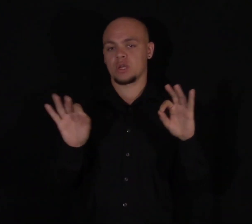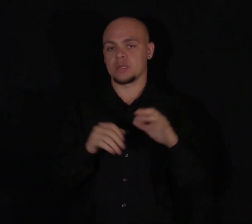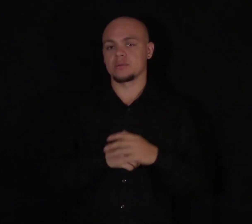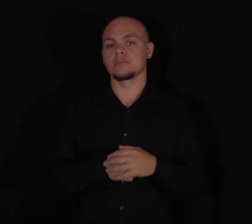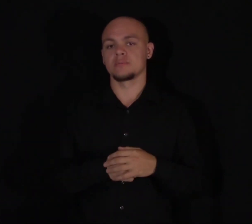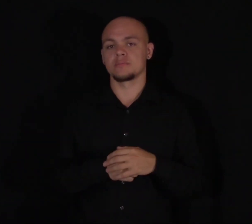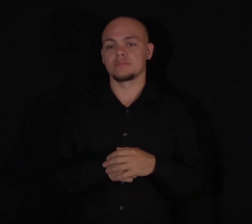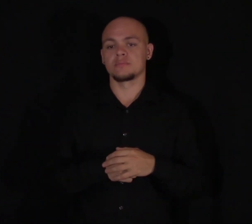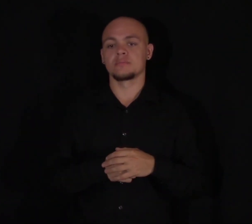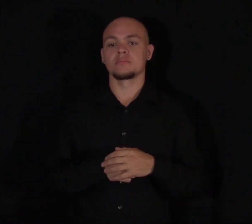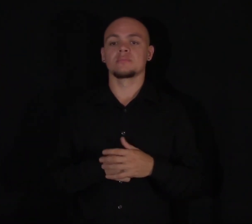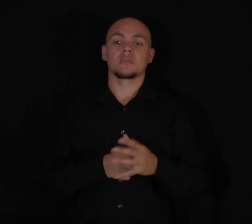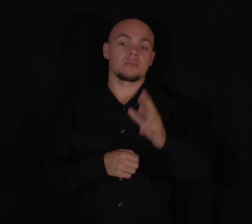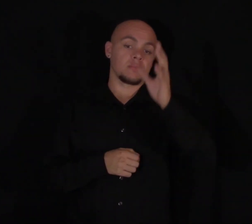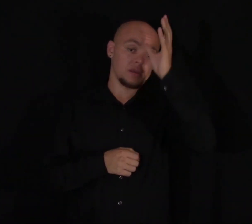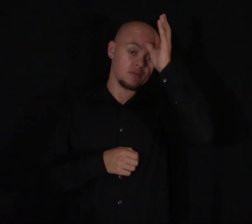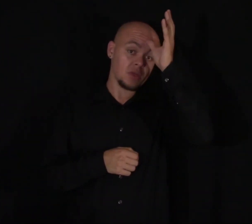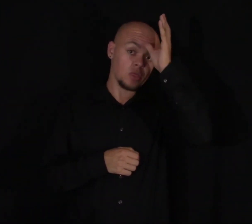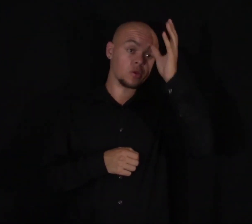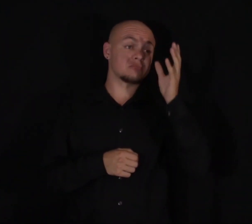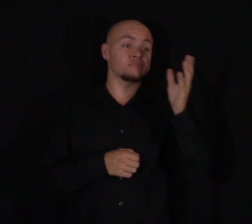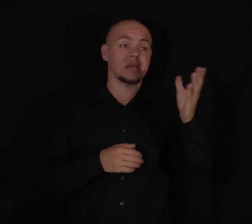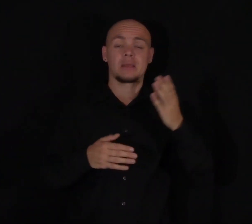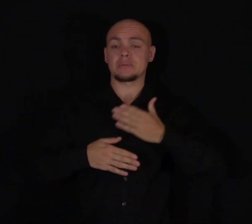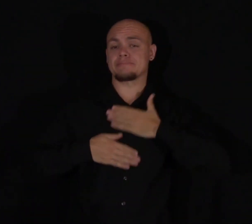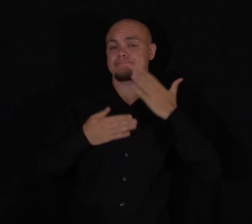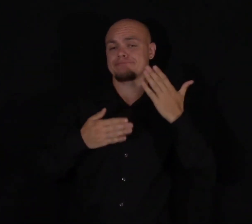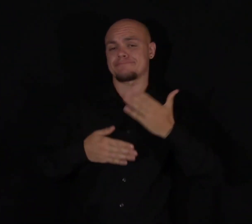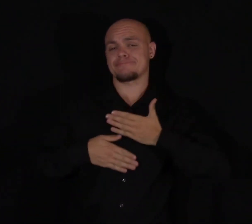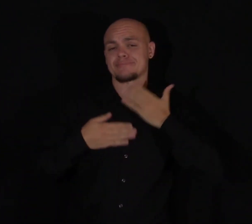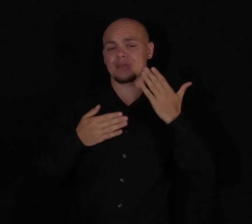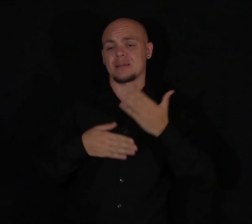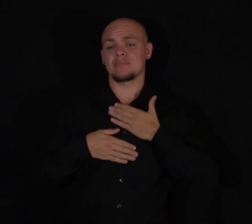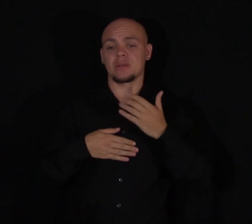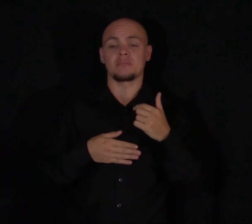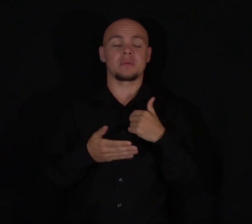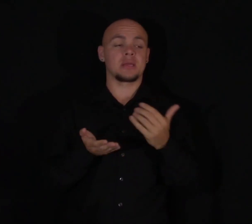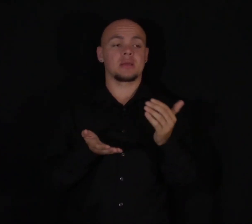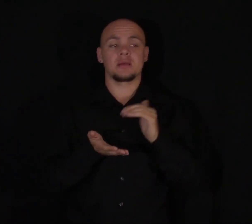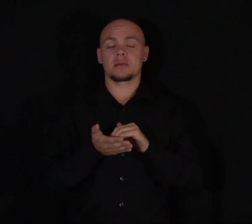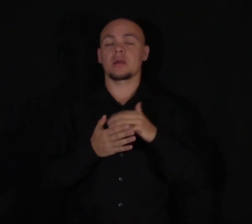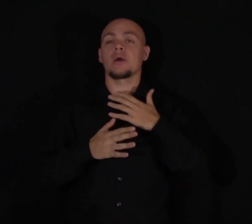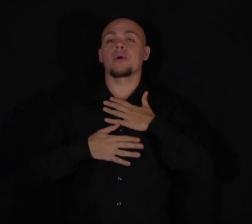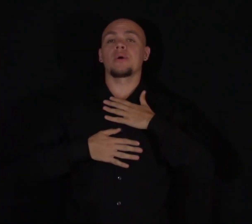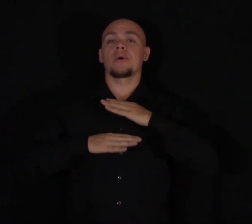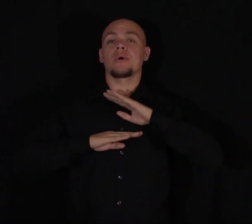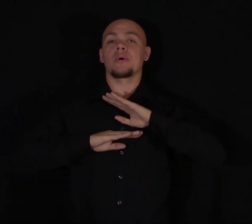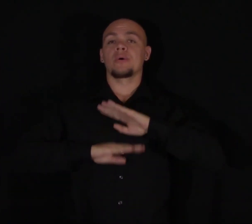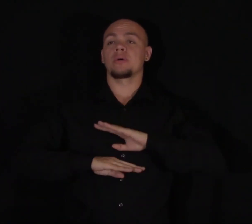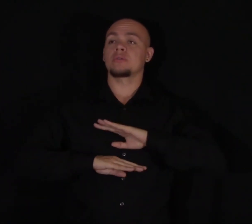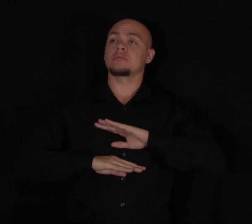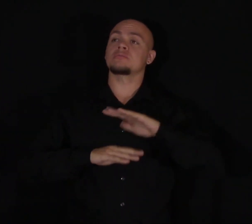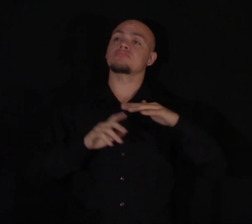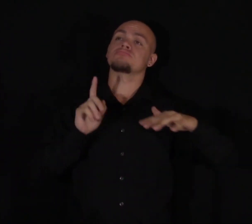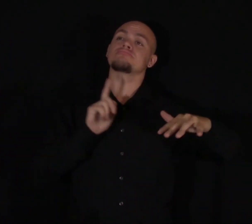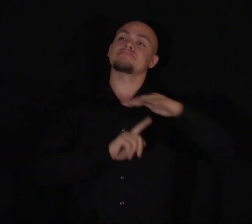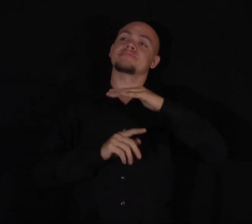me freed from the vexations of a criminal charge, that I was again allowed to breathe the fresh atmosphere, and permitted to return to my